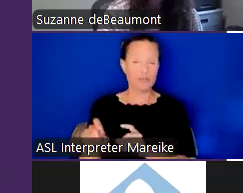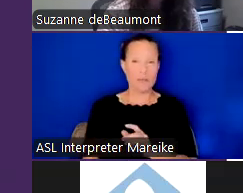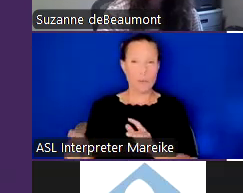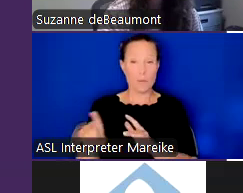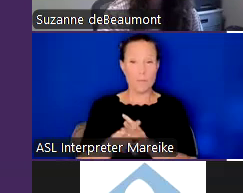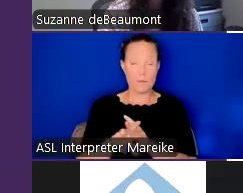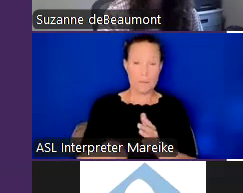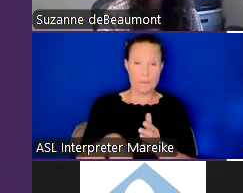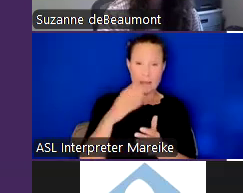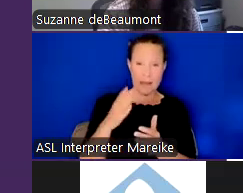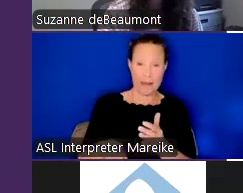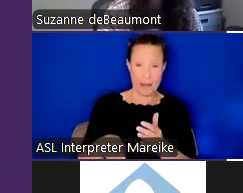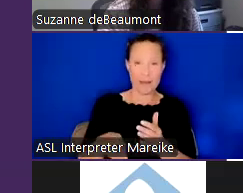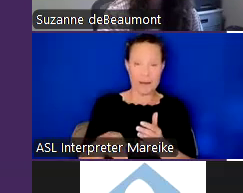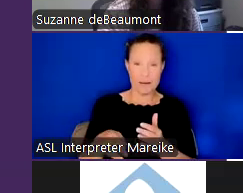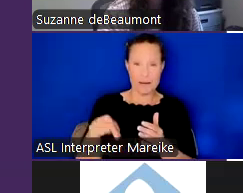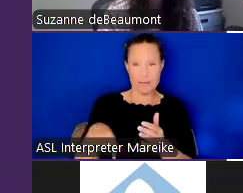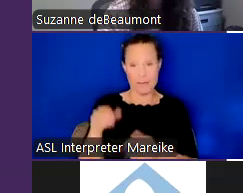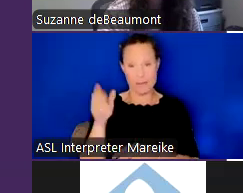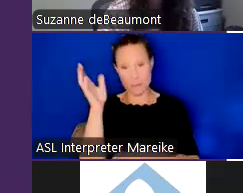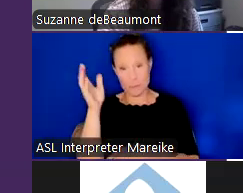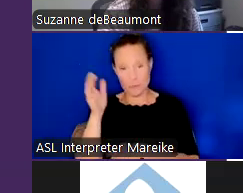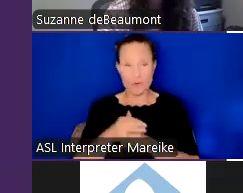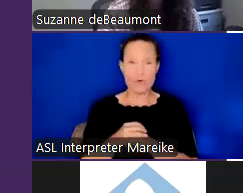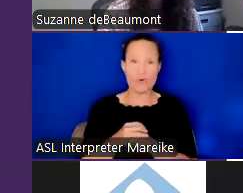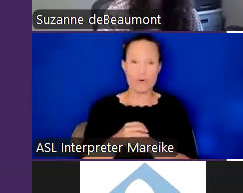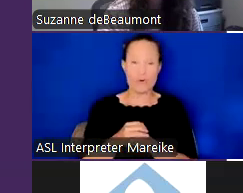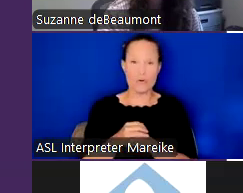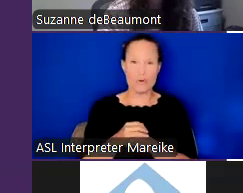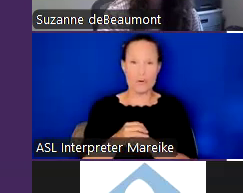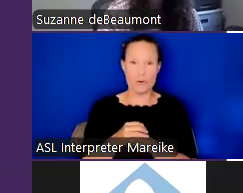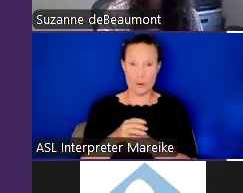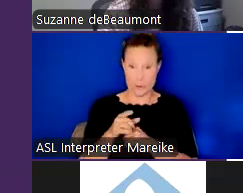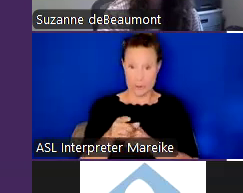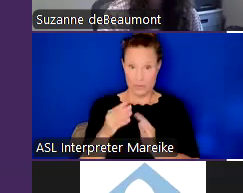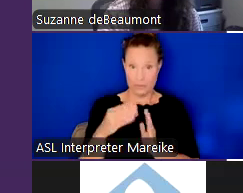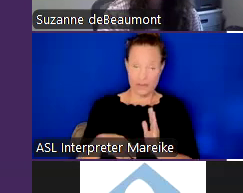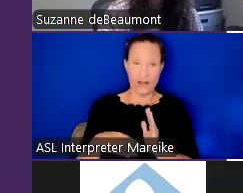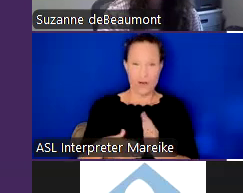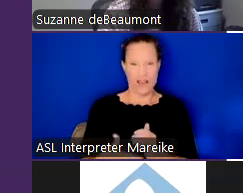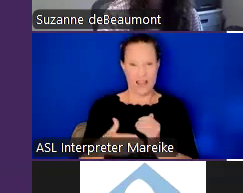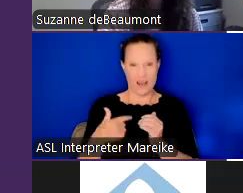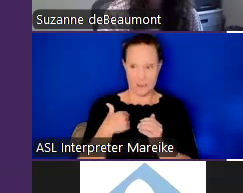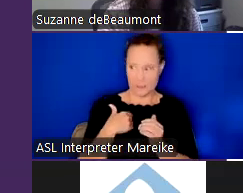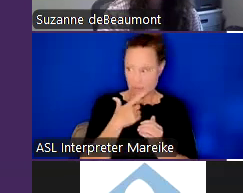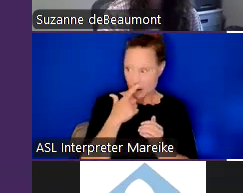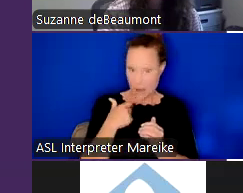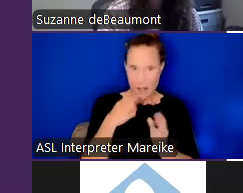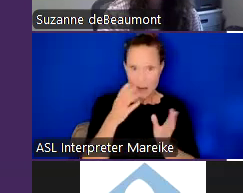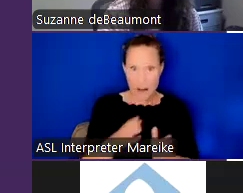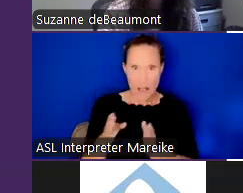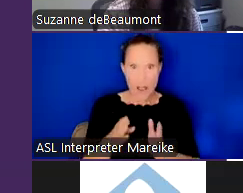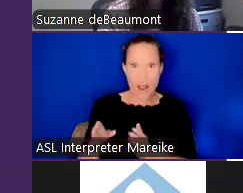of the webinar, and that helps me as the planner of the webinars just get